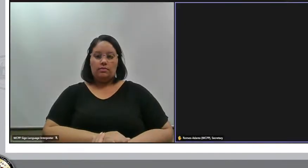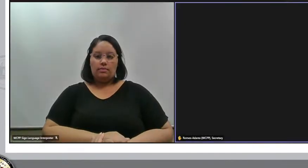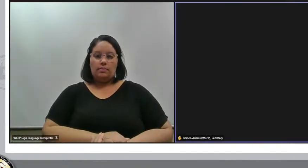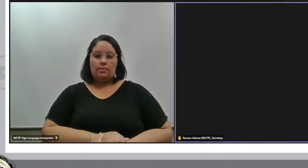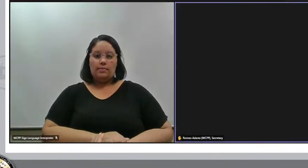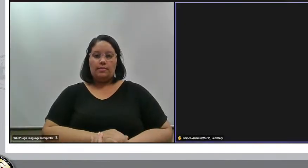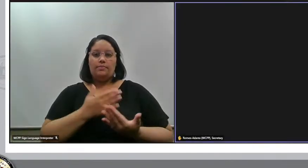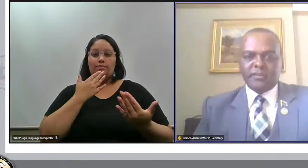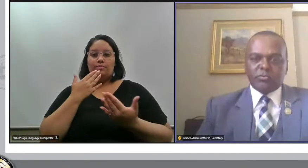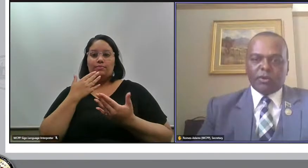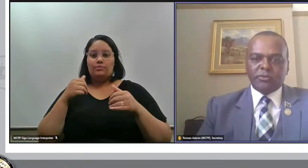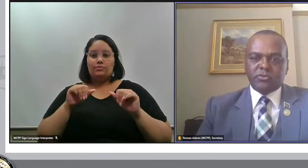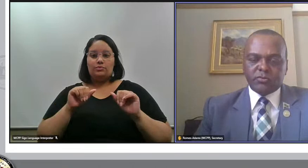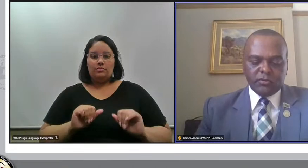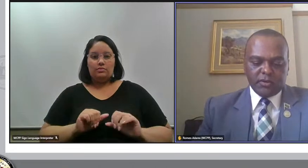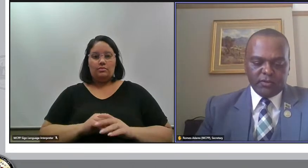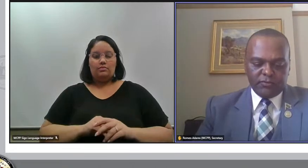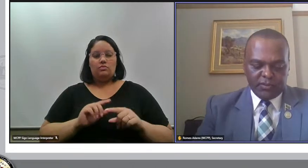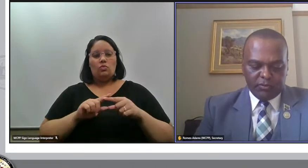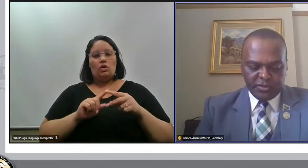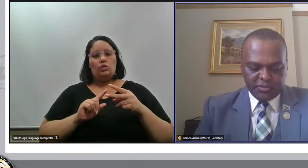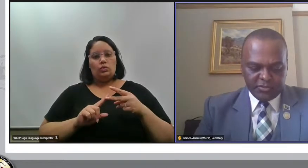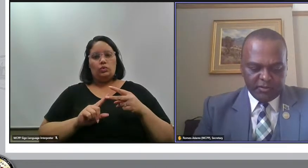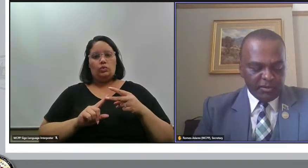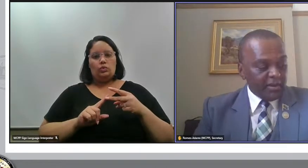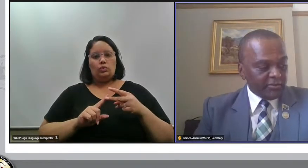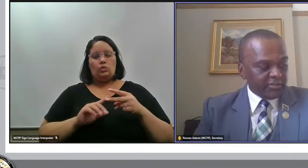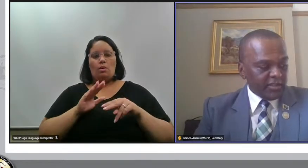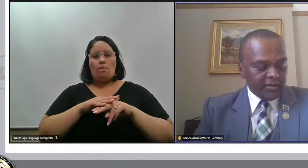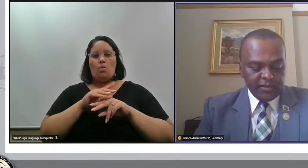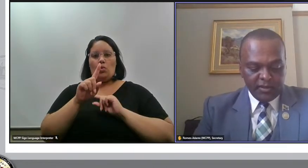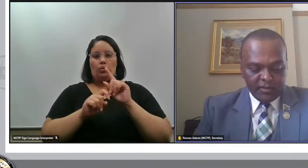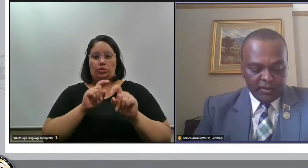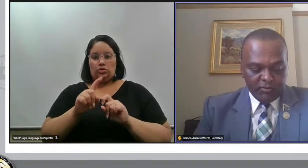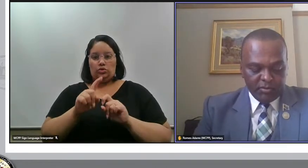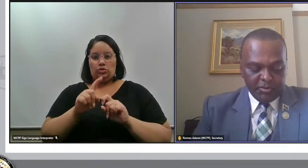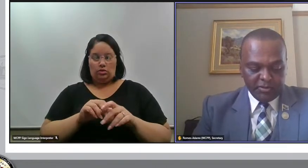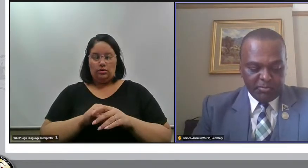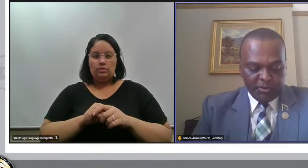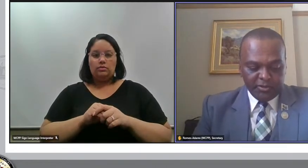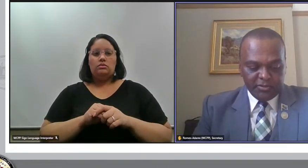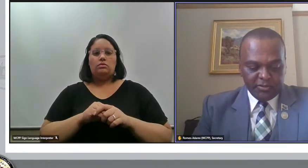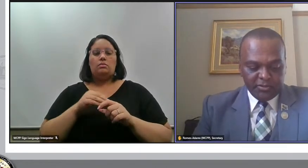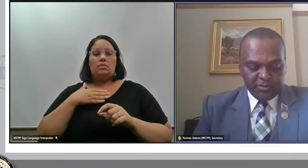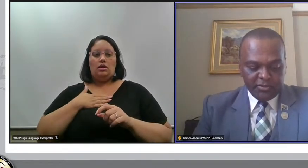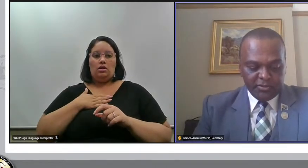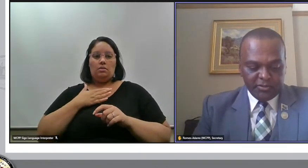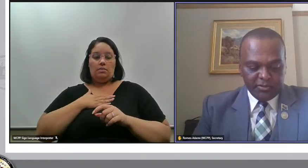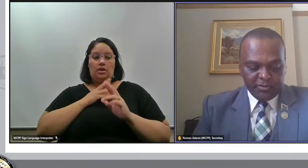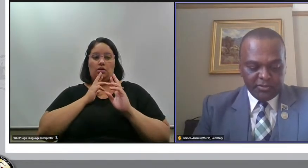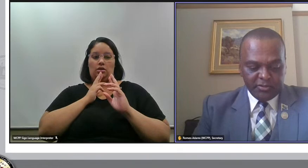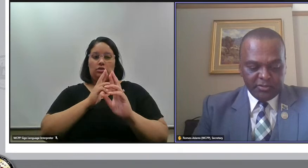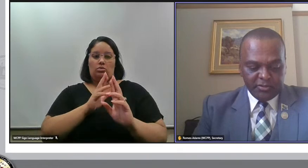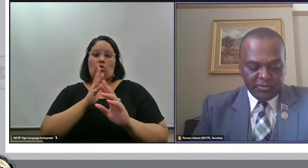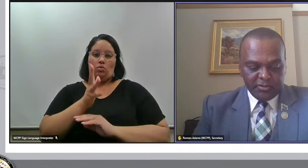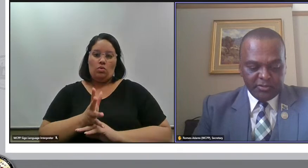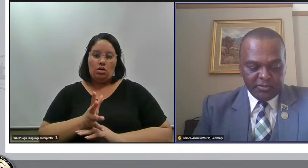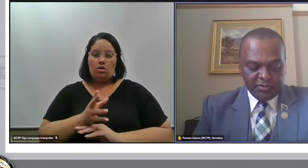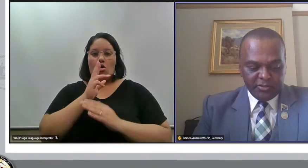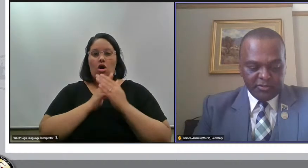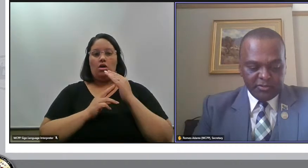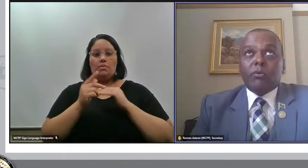Thank you, Chairperson. Chairperson, I think there's one or two further questions that may be outstanding that I will be responding to. I think Honourable Lecker